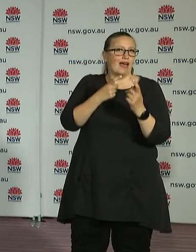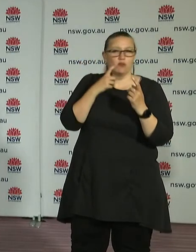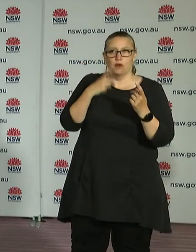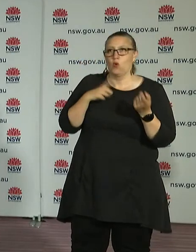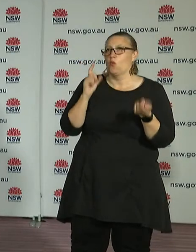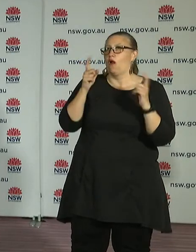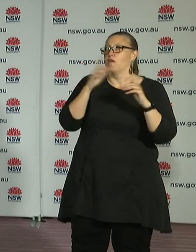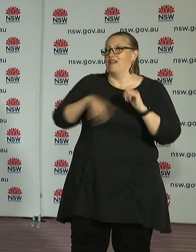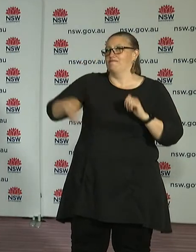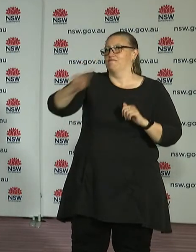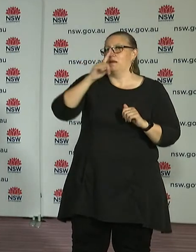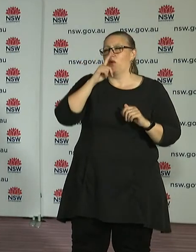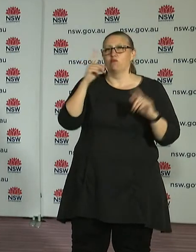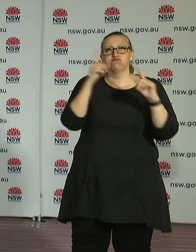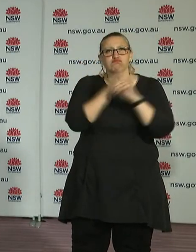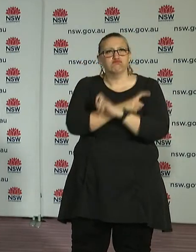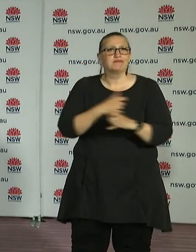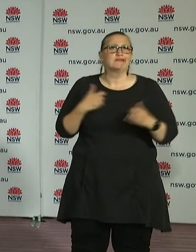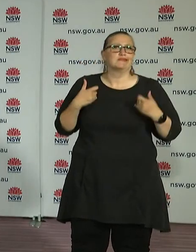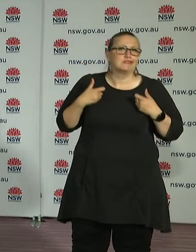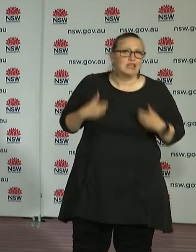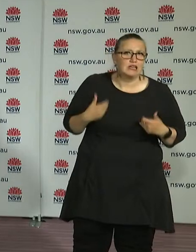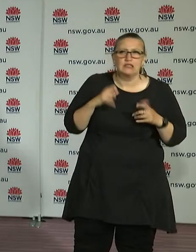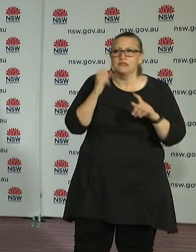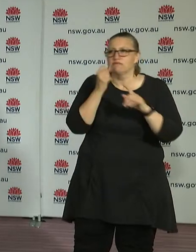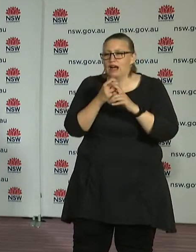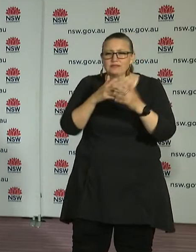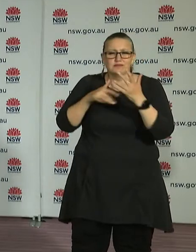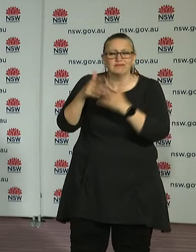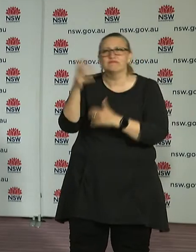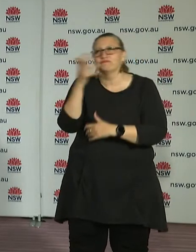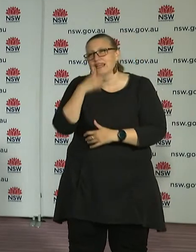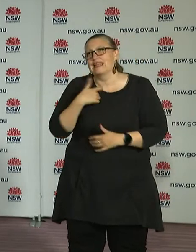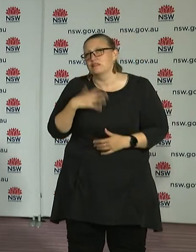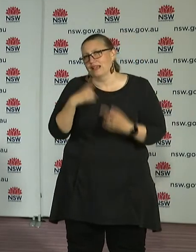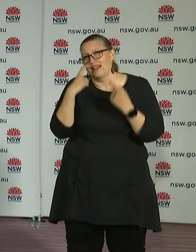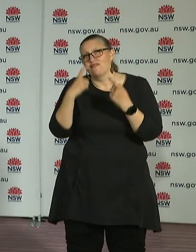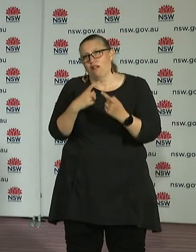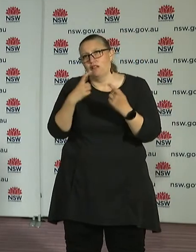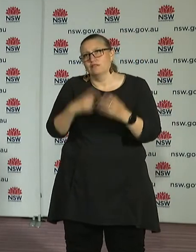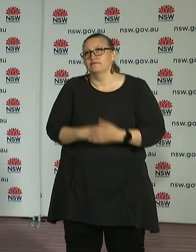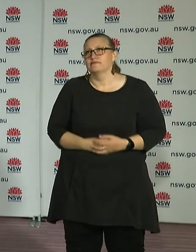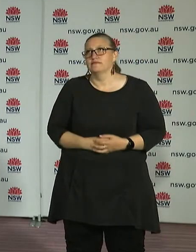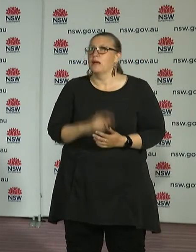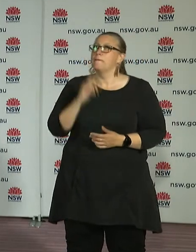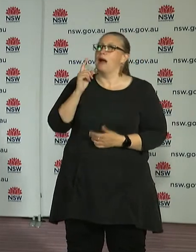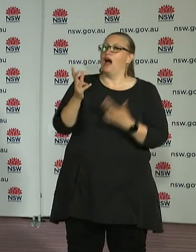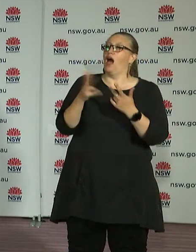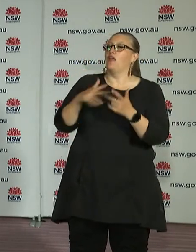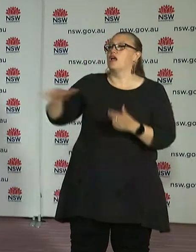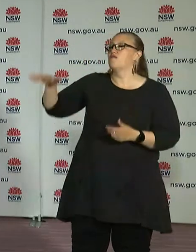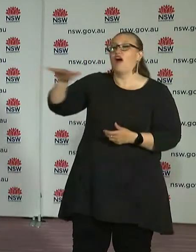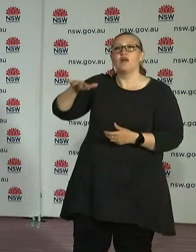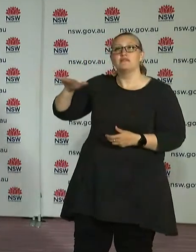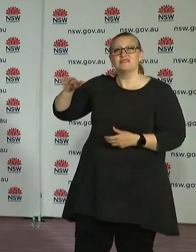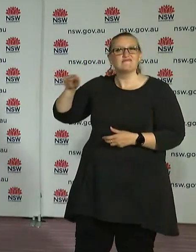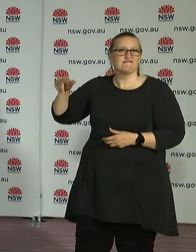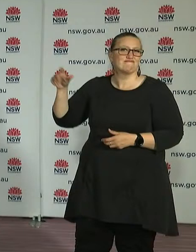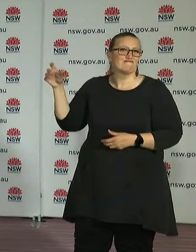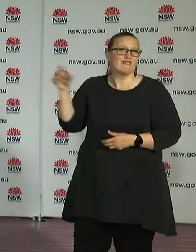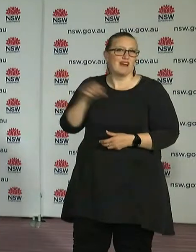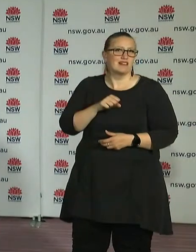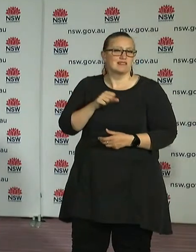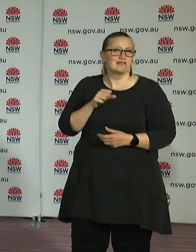concerned about the complexity and the consequences in those settings. But in other settings, it may be